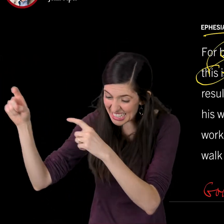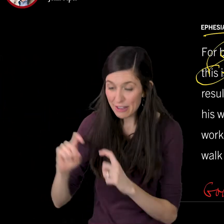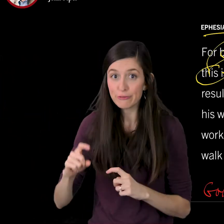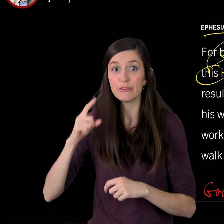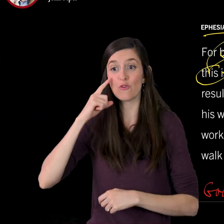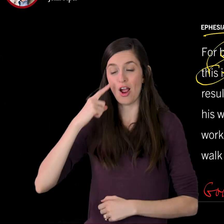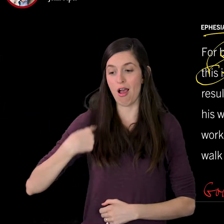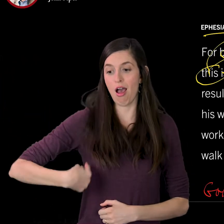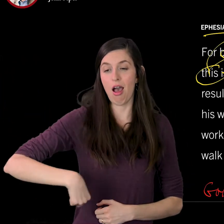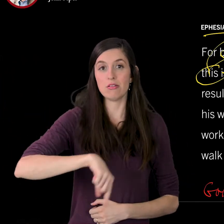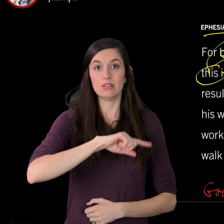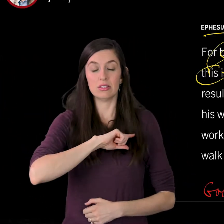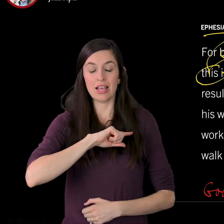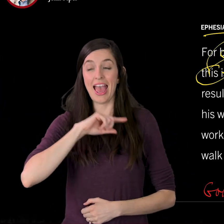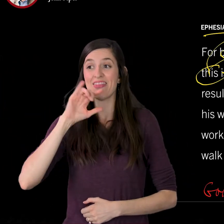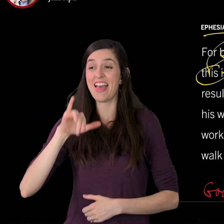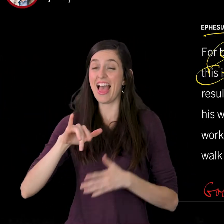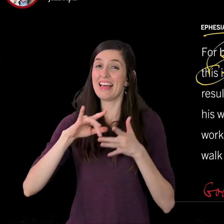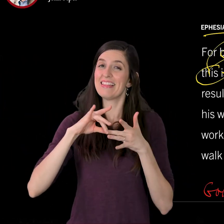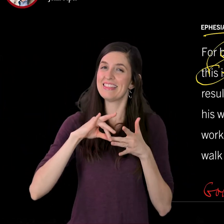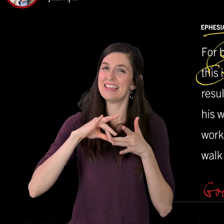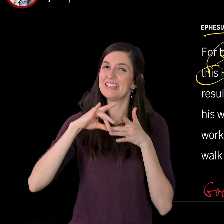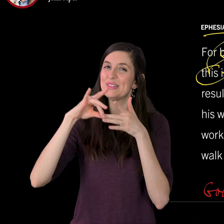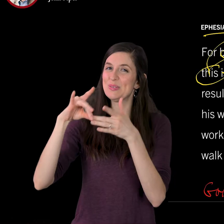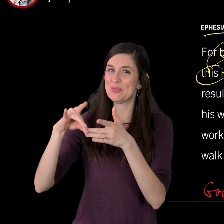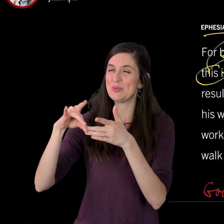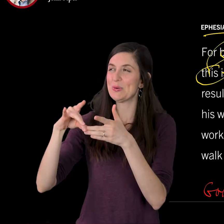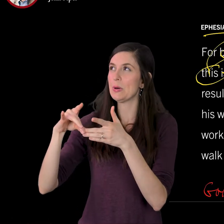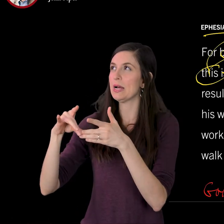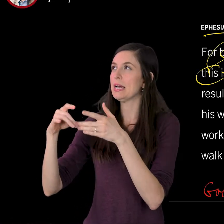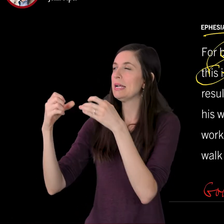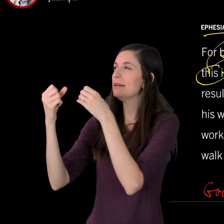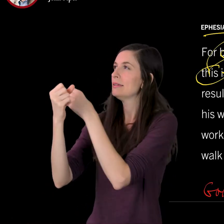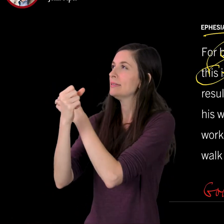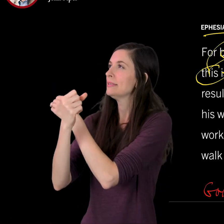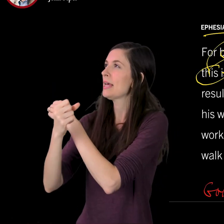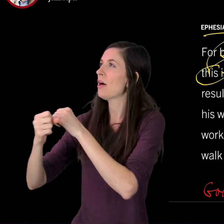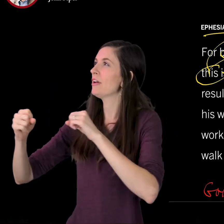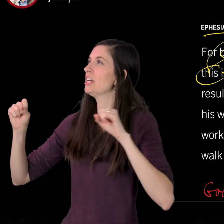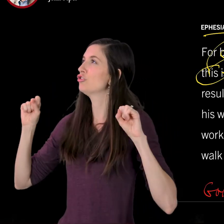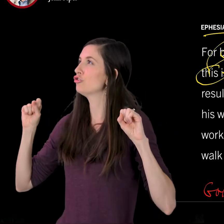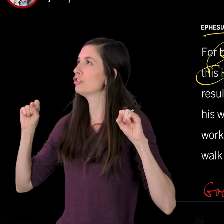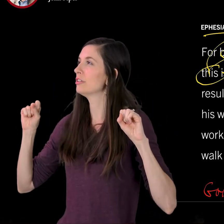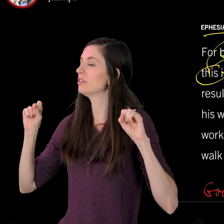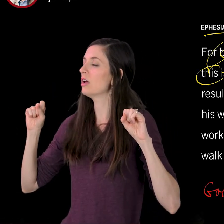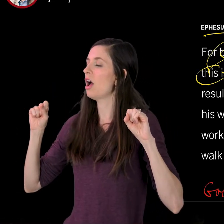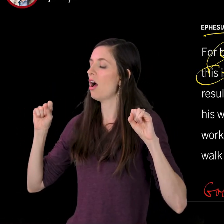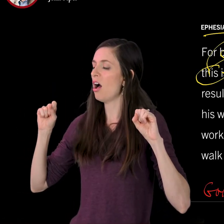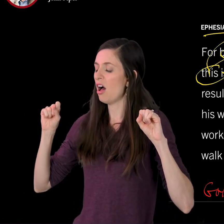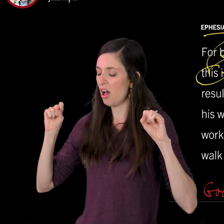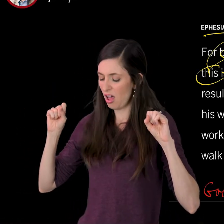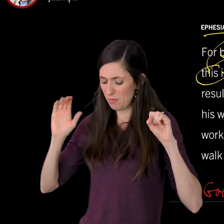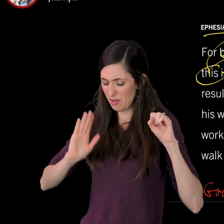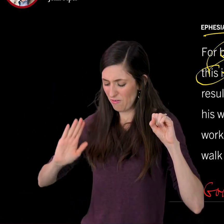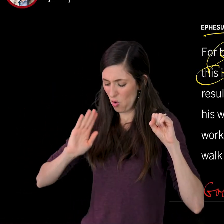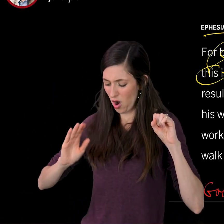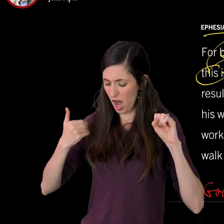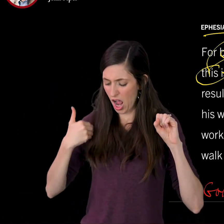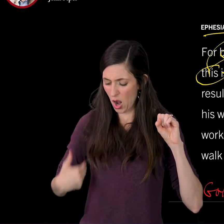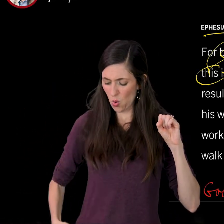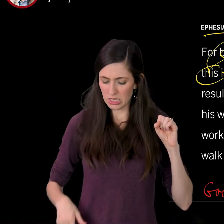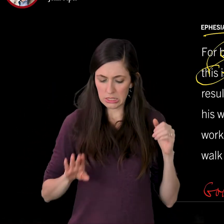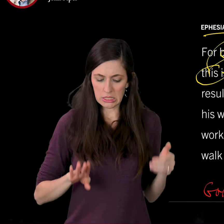leading to saved from that